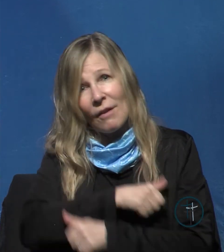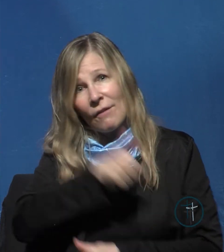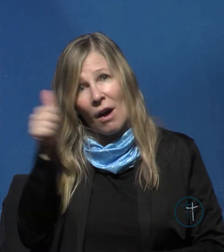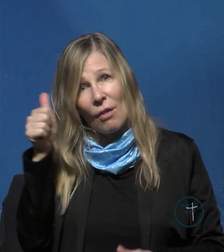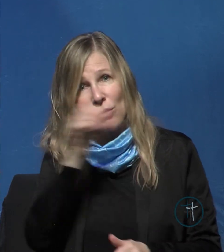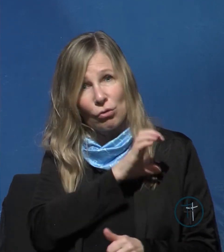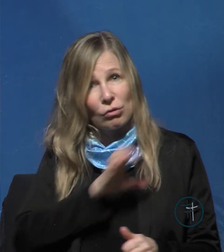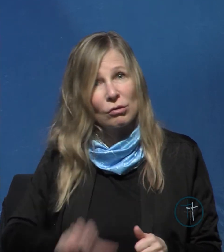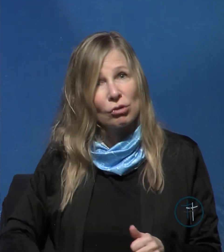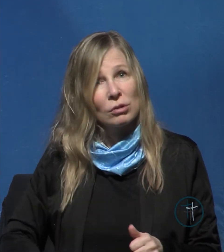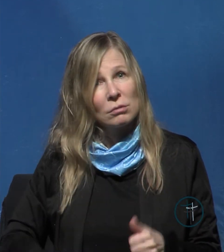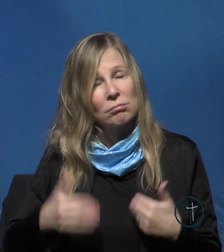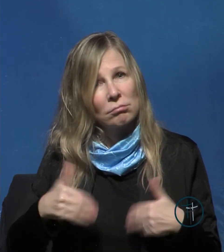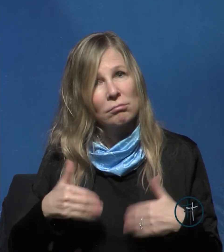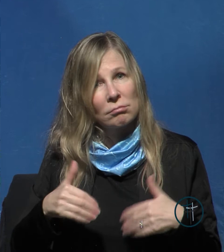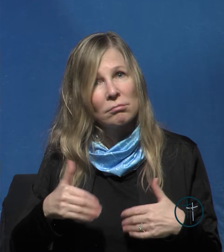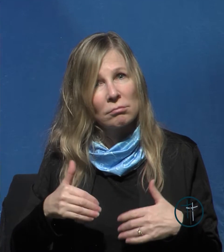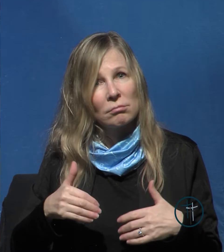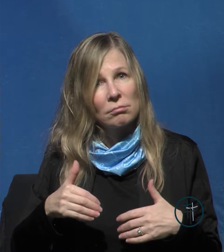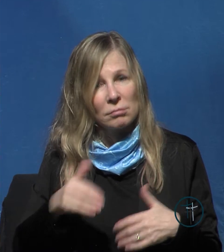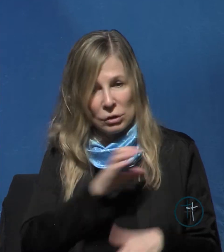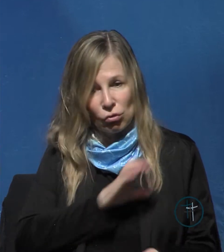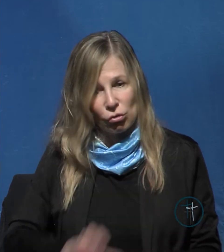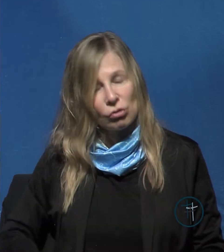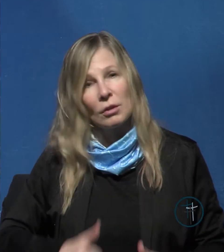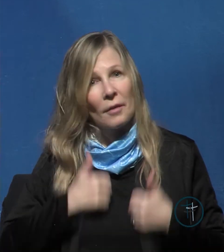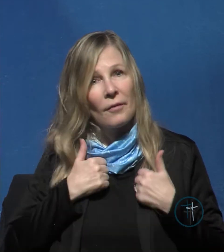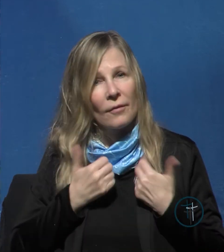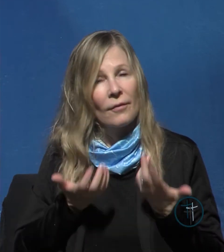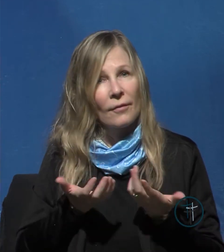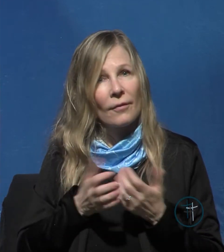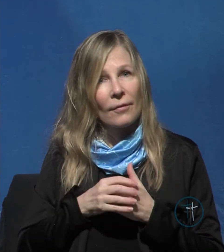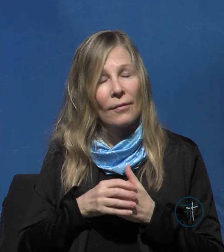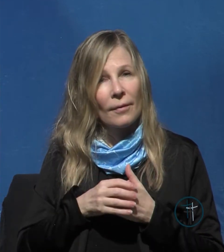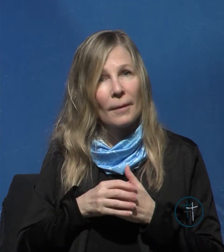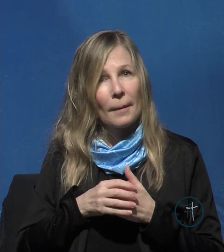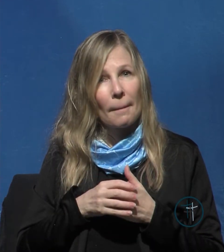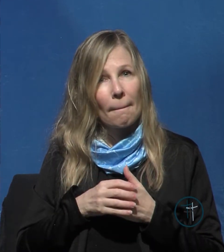Christians is in the Christian life.